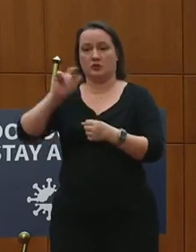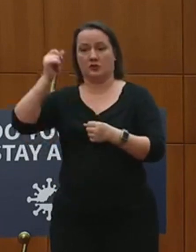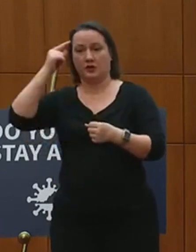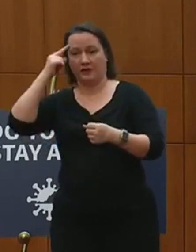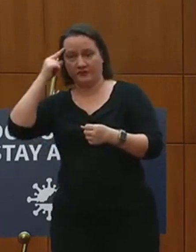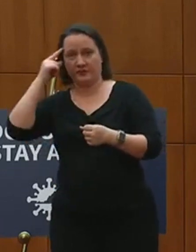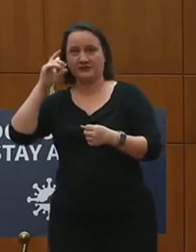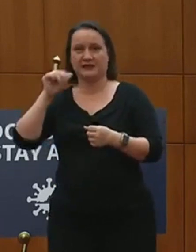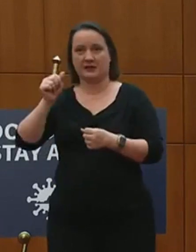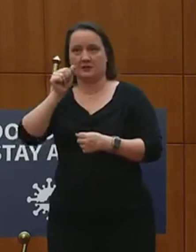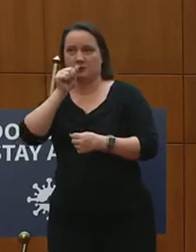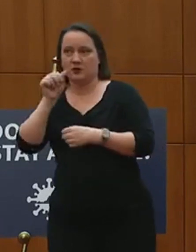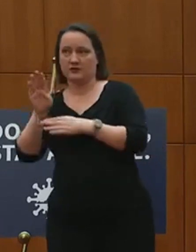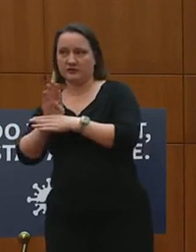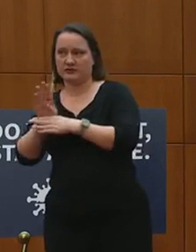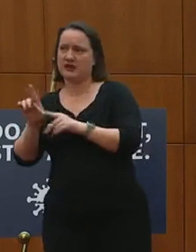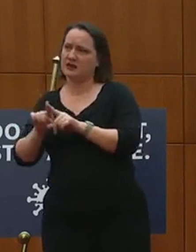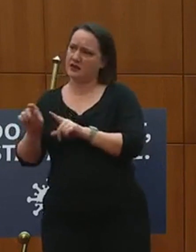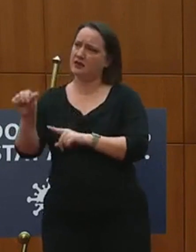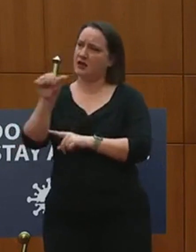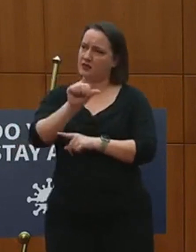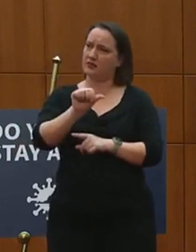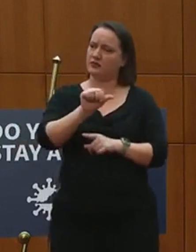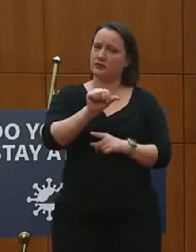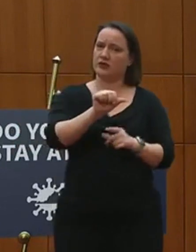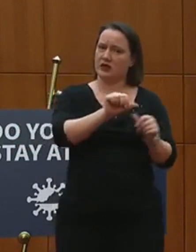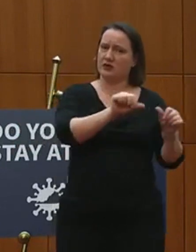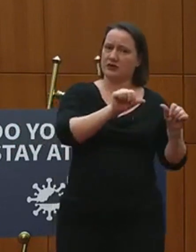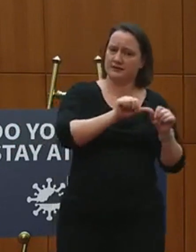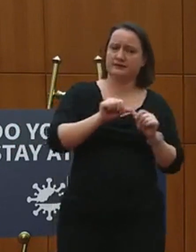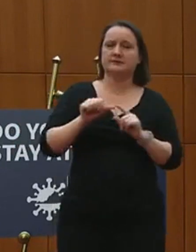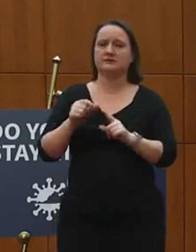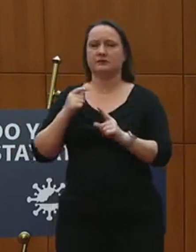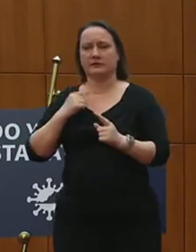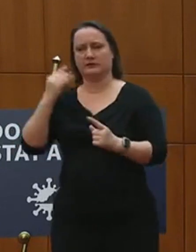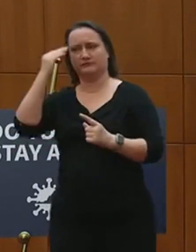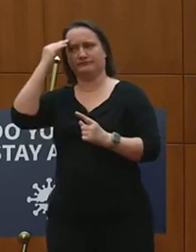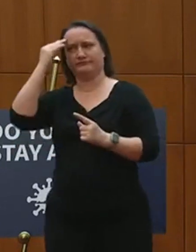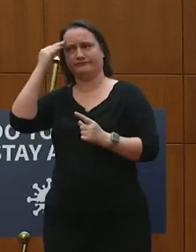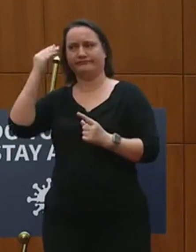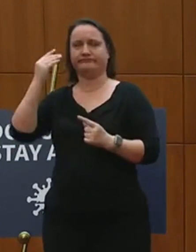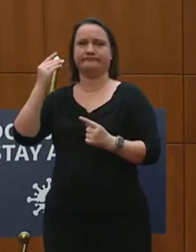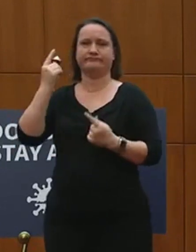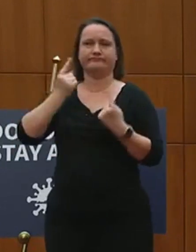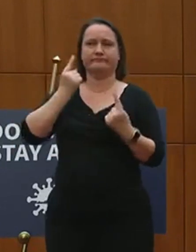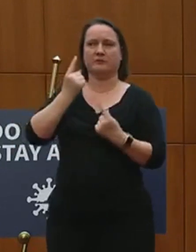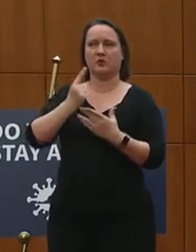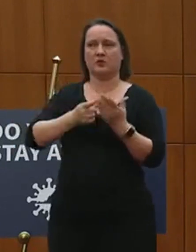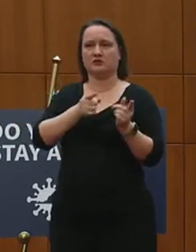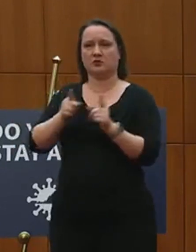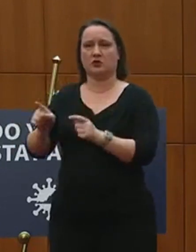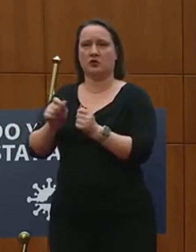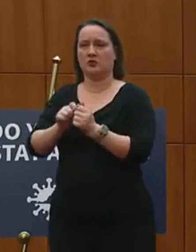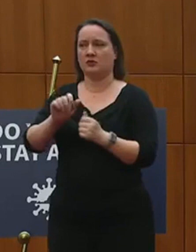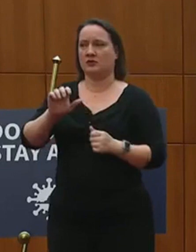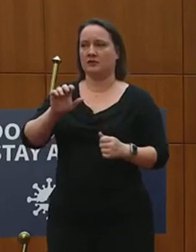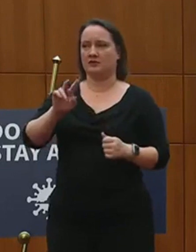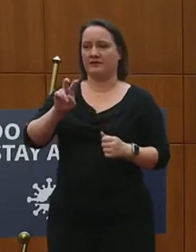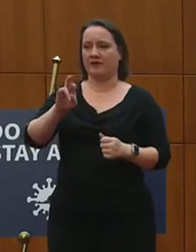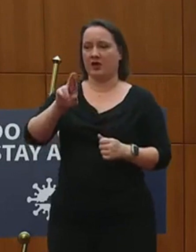private sector, much like we do in other areas, to be cognizant of what's going on here in the Commonwealth with the virus. I'm